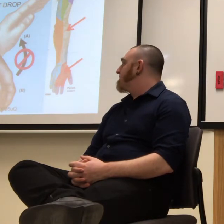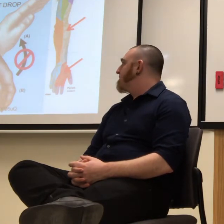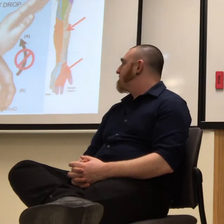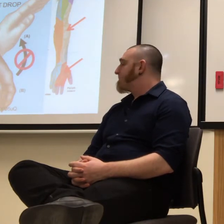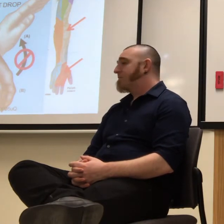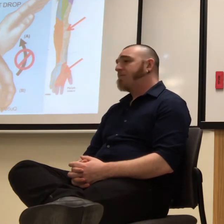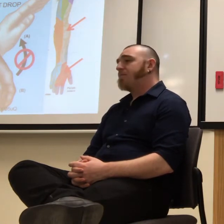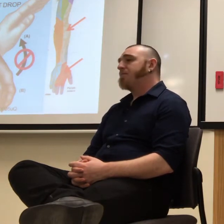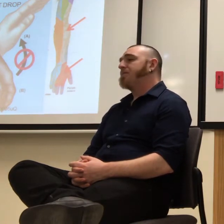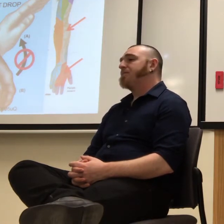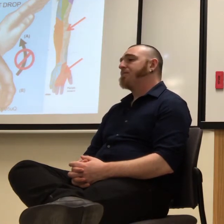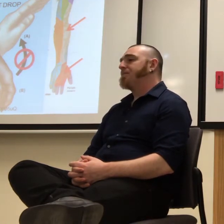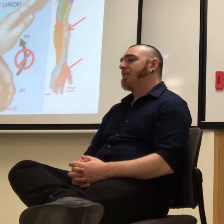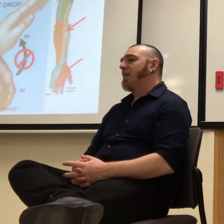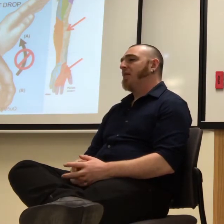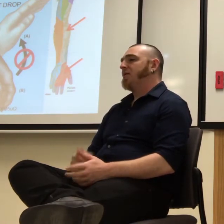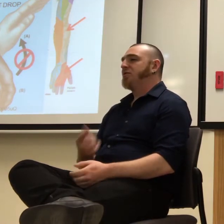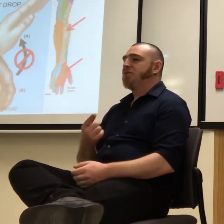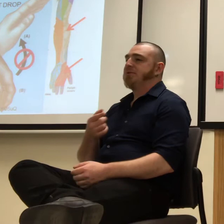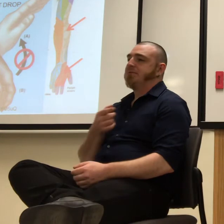Just presence or absence of numbness.